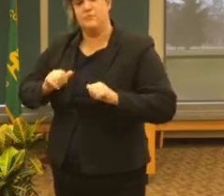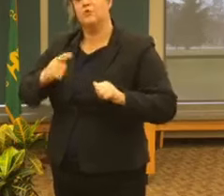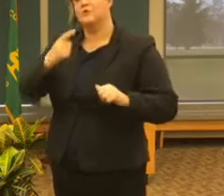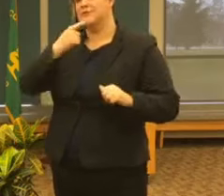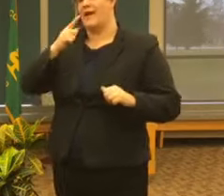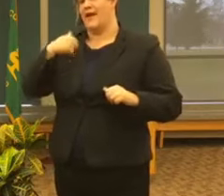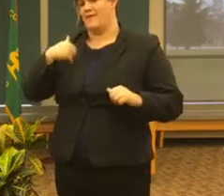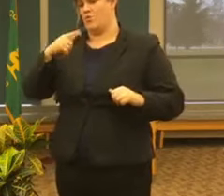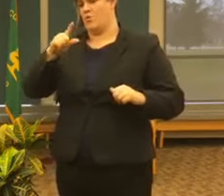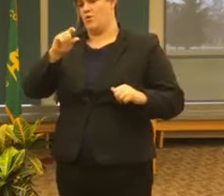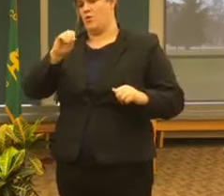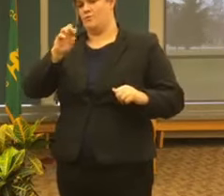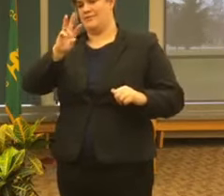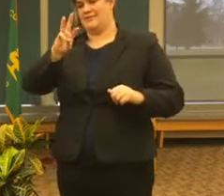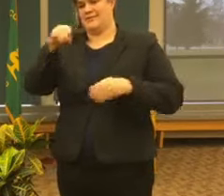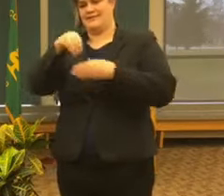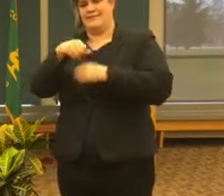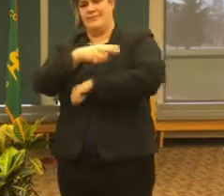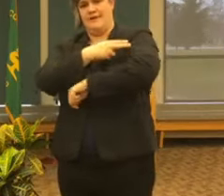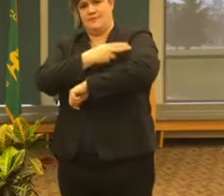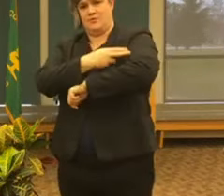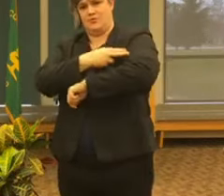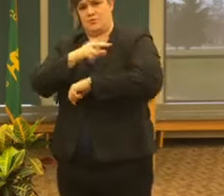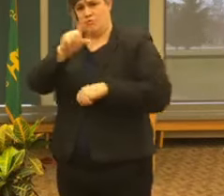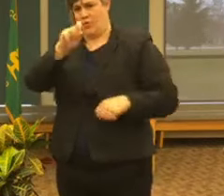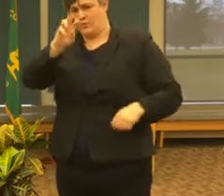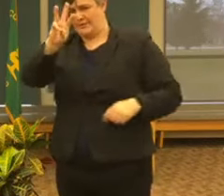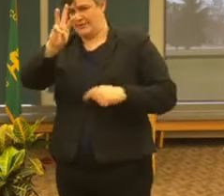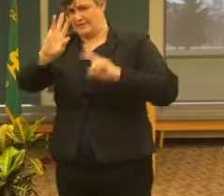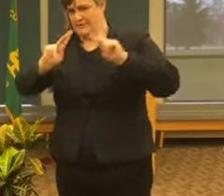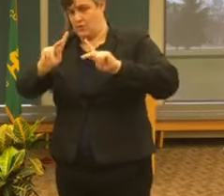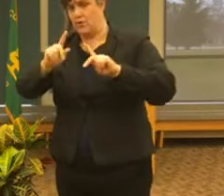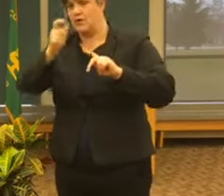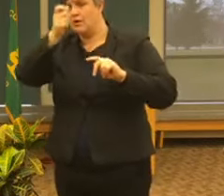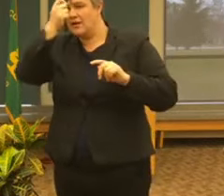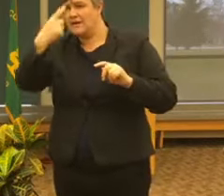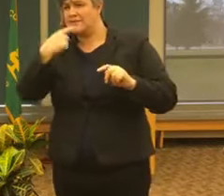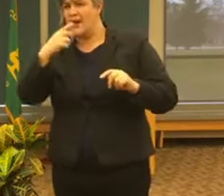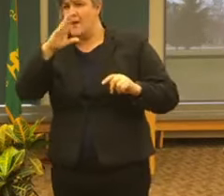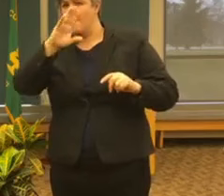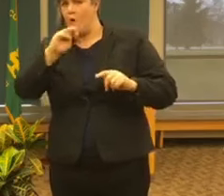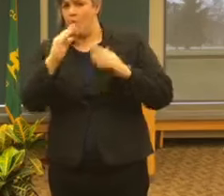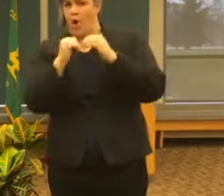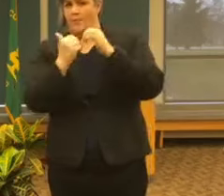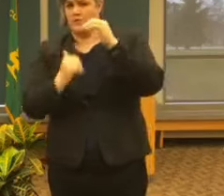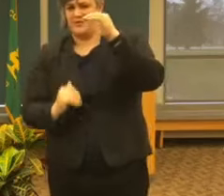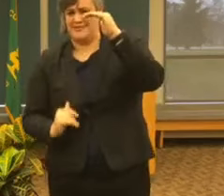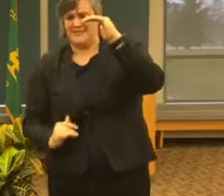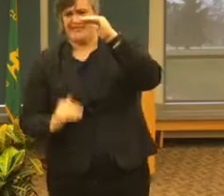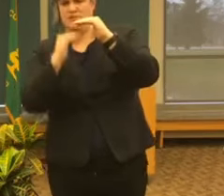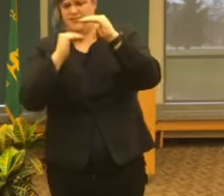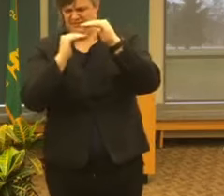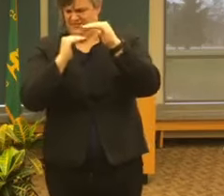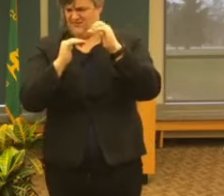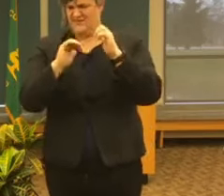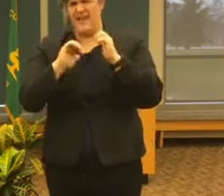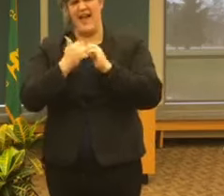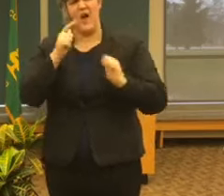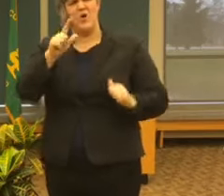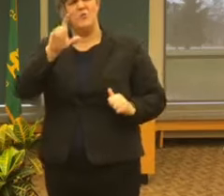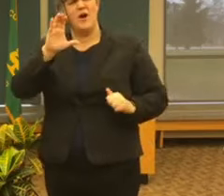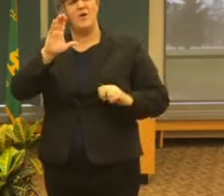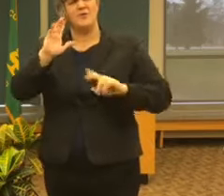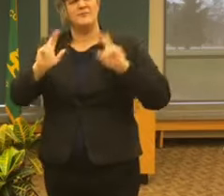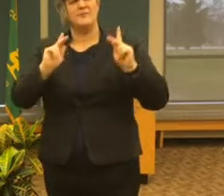106 hospitalized, but then I also hear a few minutes later that Beaumont is at near capacity. So how can 100 and some odd people put Beaumont